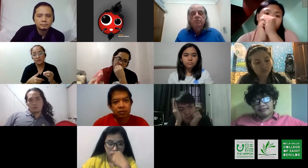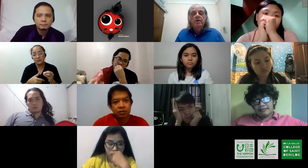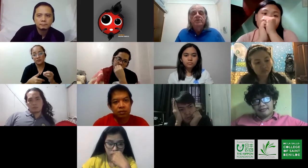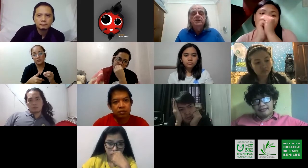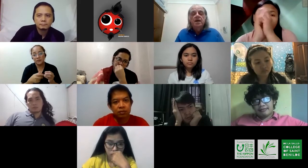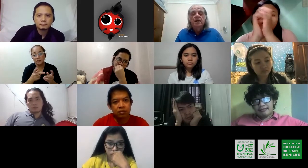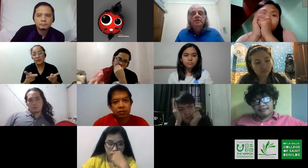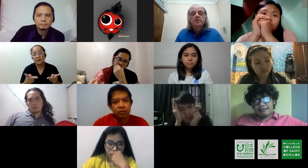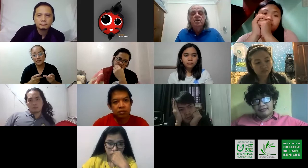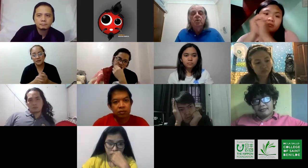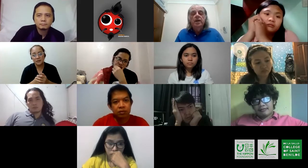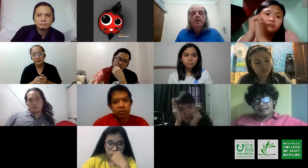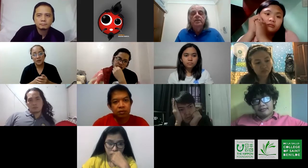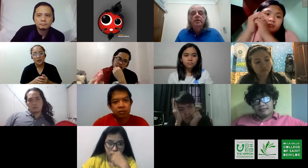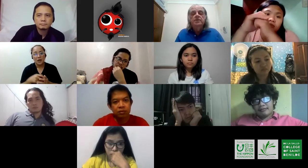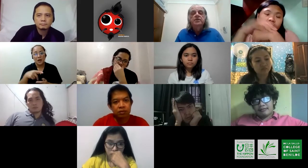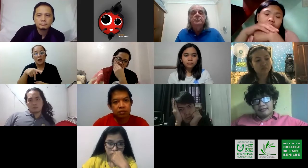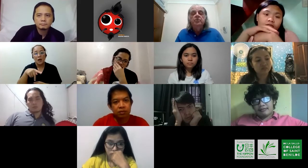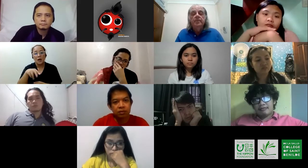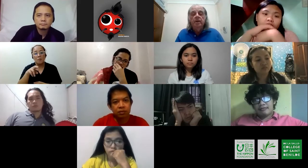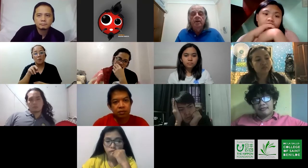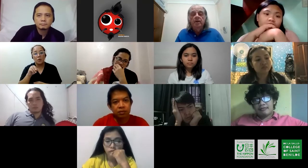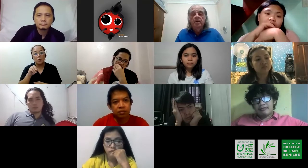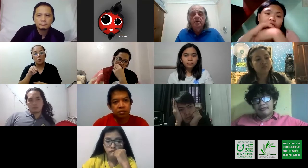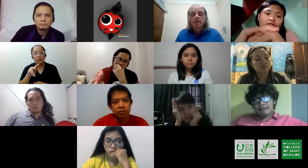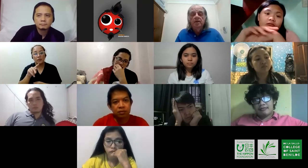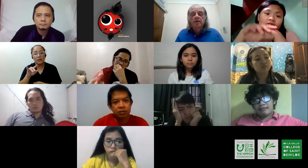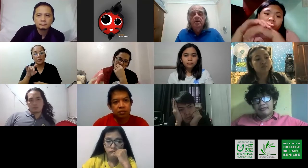Providence Island is located near Central America.